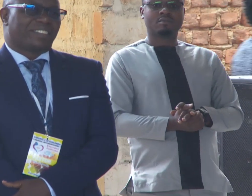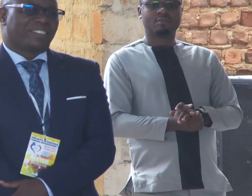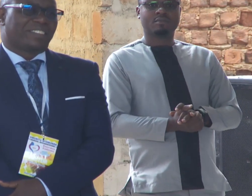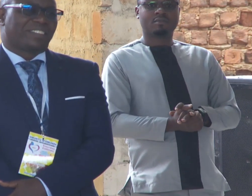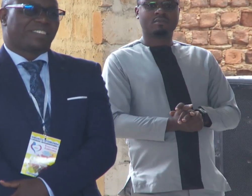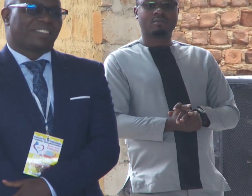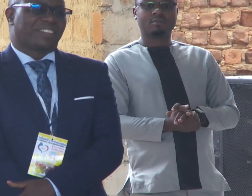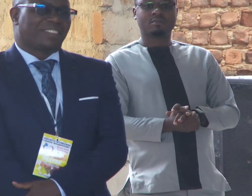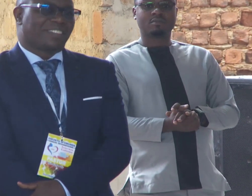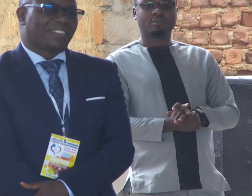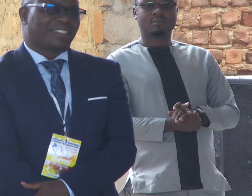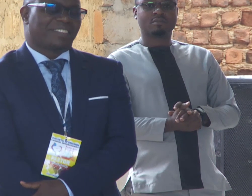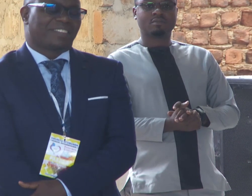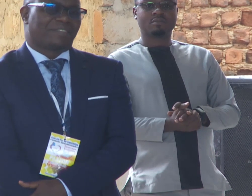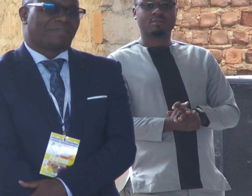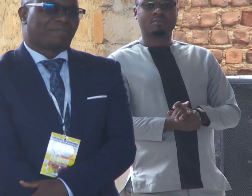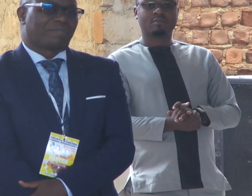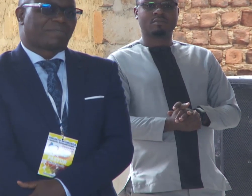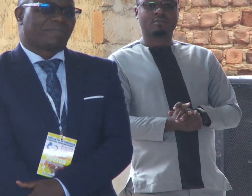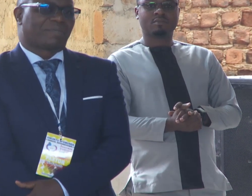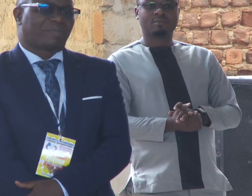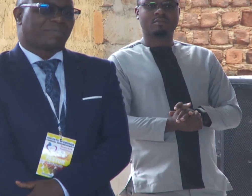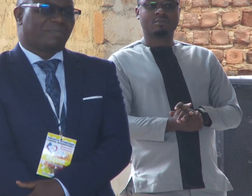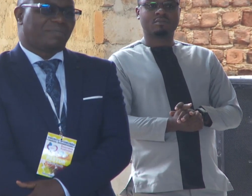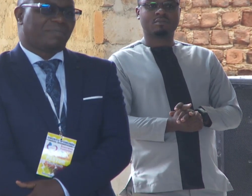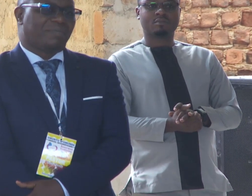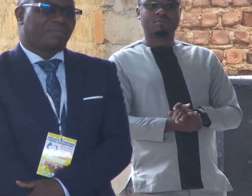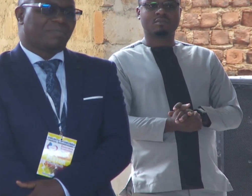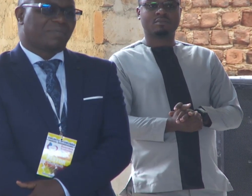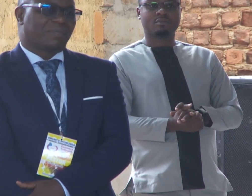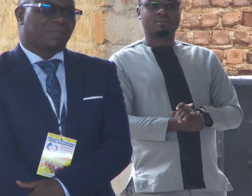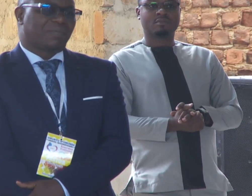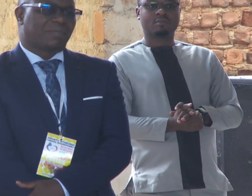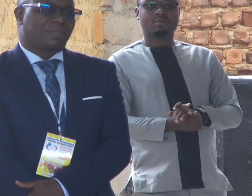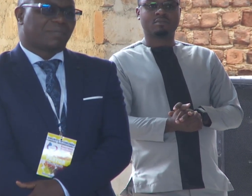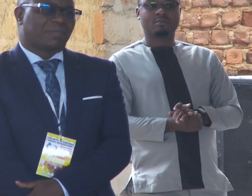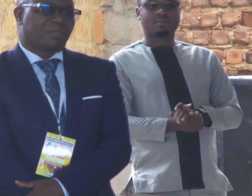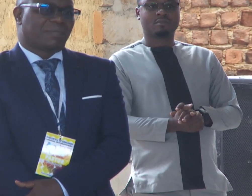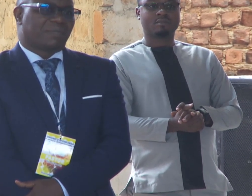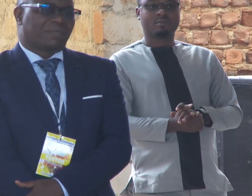our children didn't come, but we love our children.